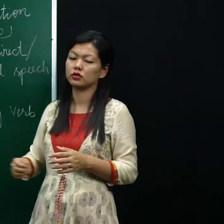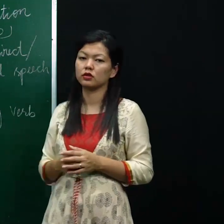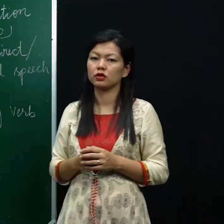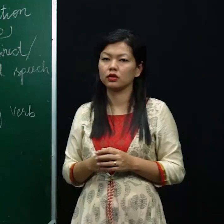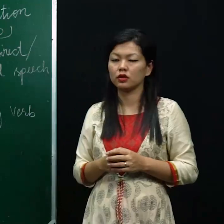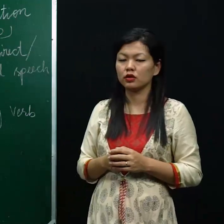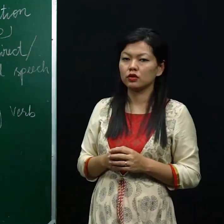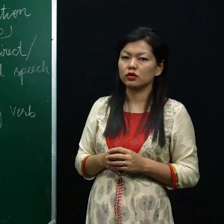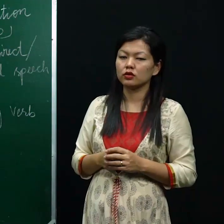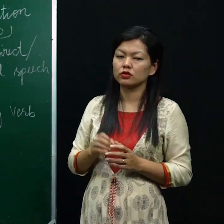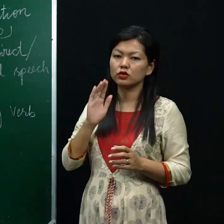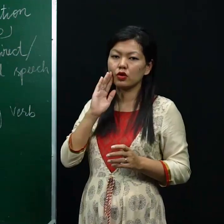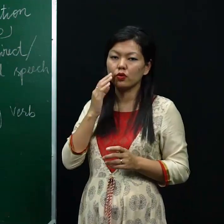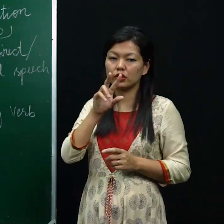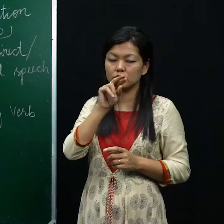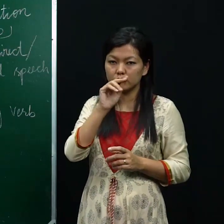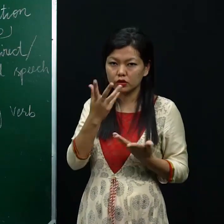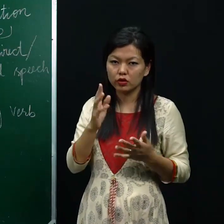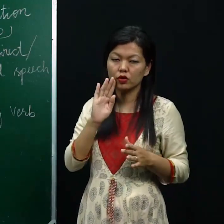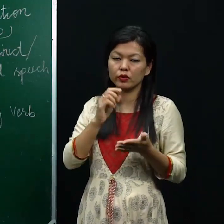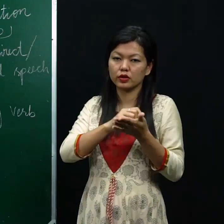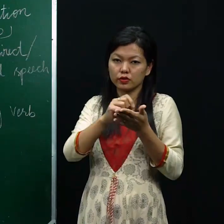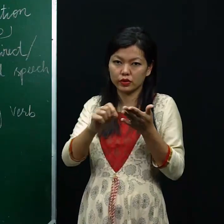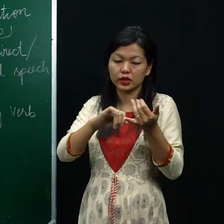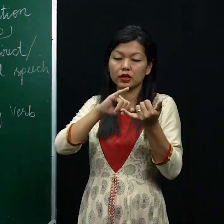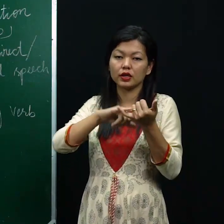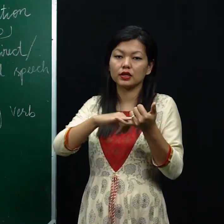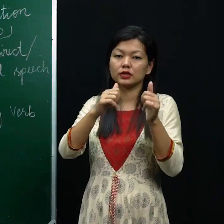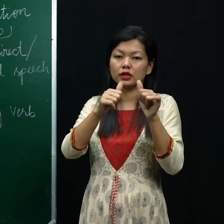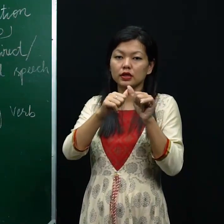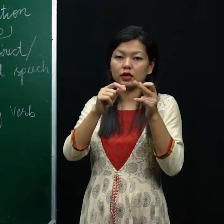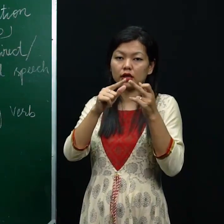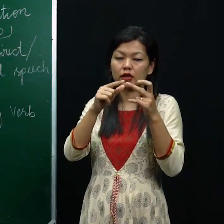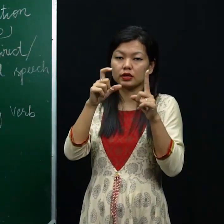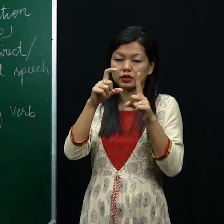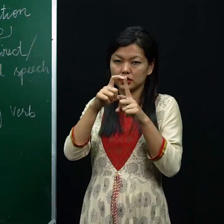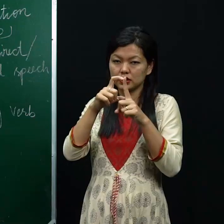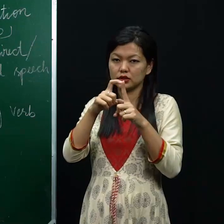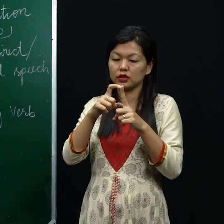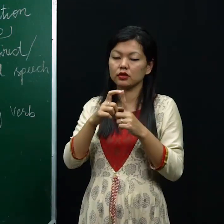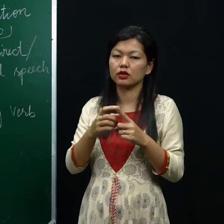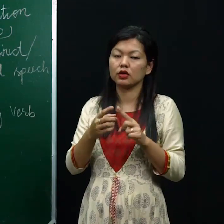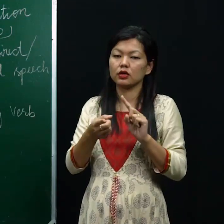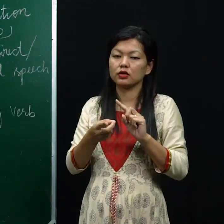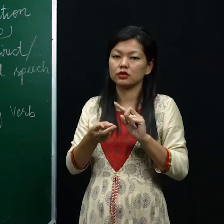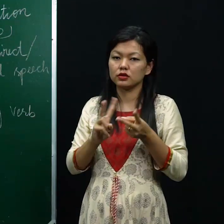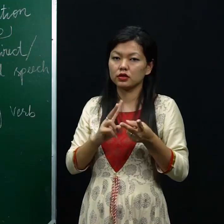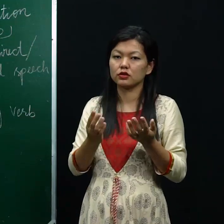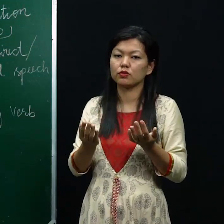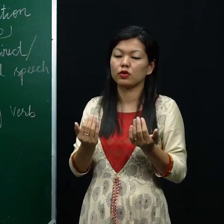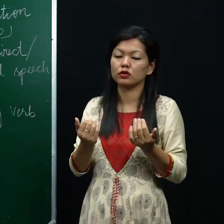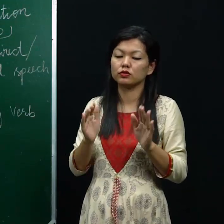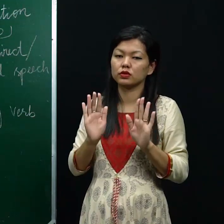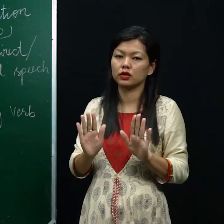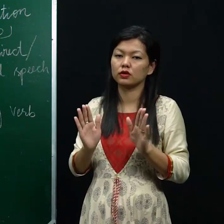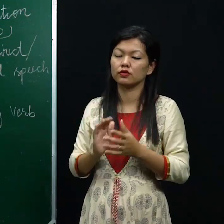sentences. Imperative sentence. Imperative, in other words, means statement. If you are stating something that your teachers have